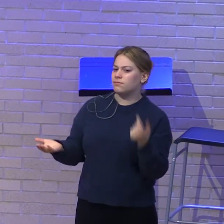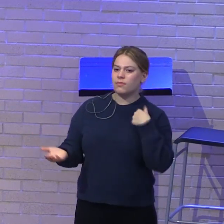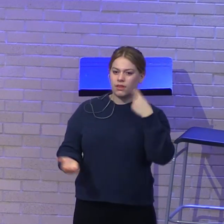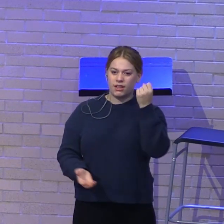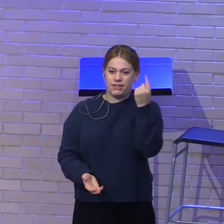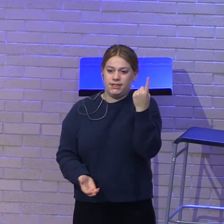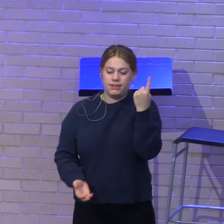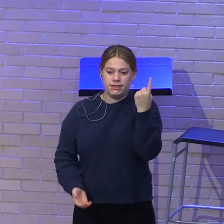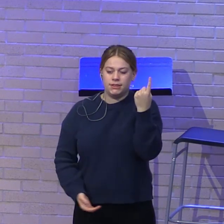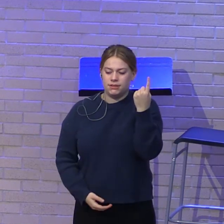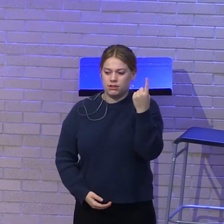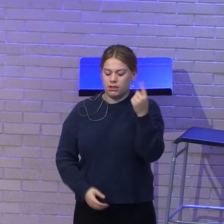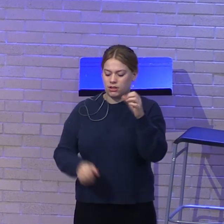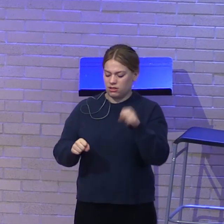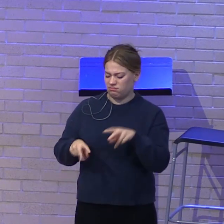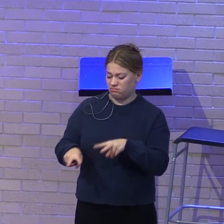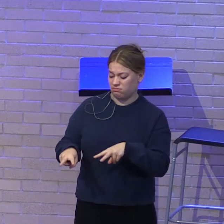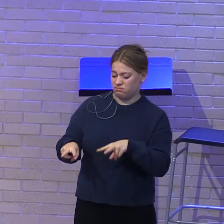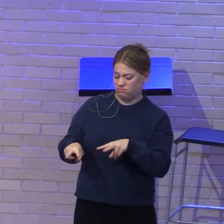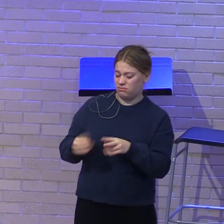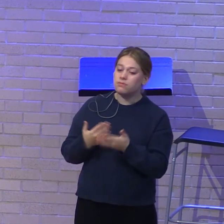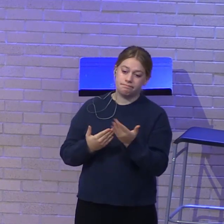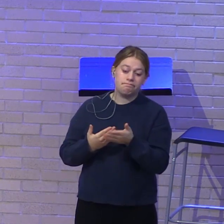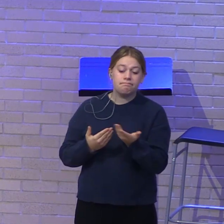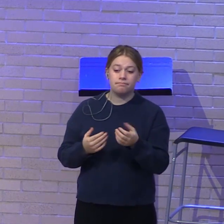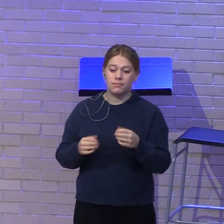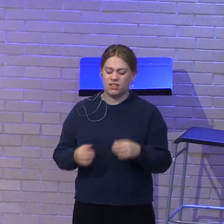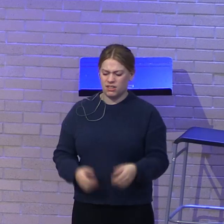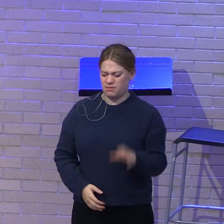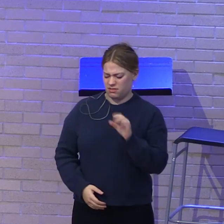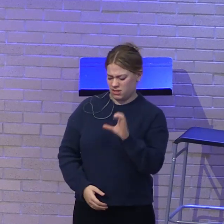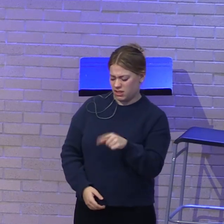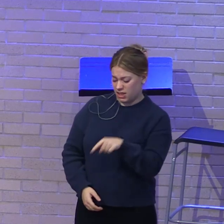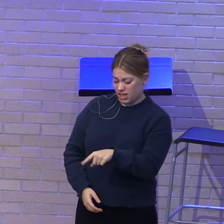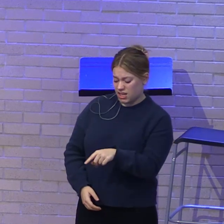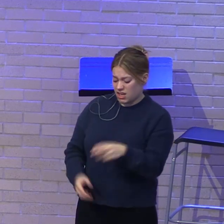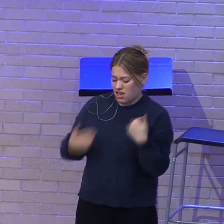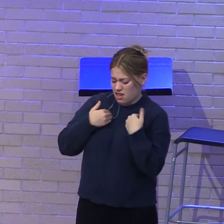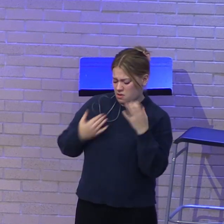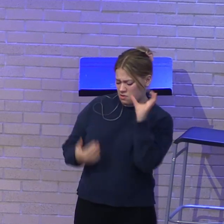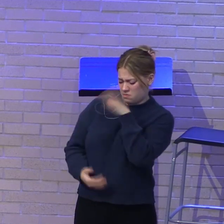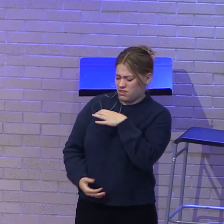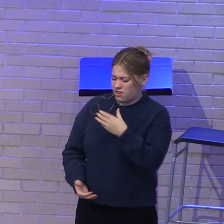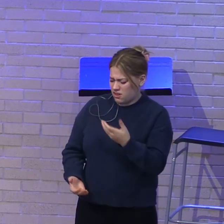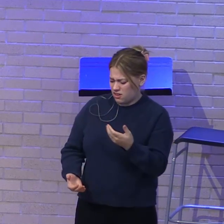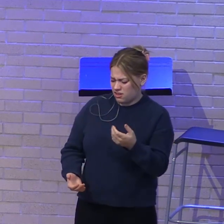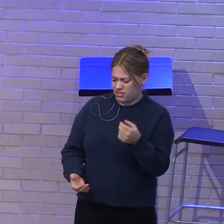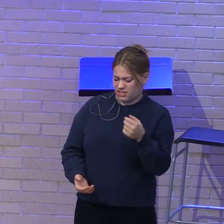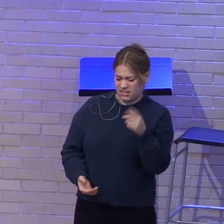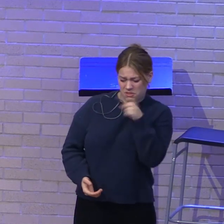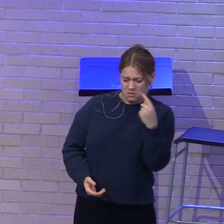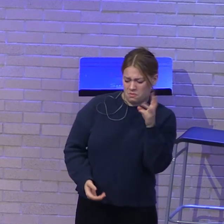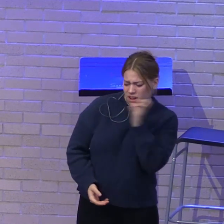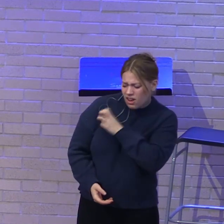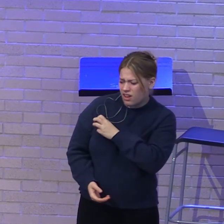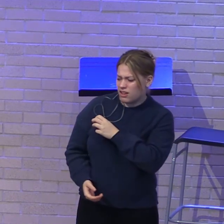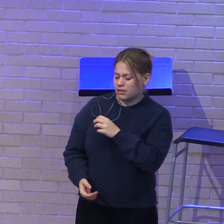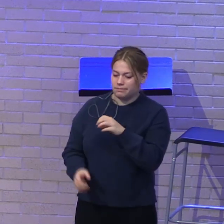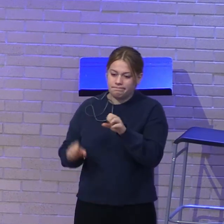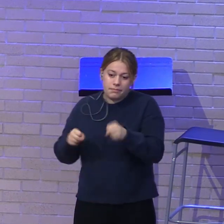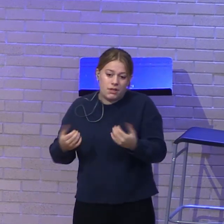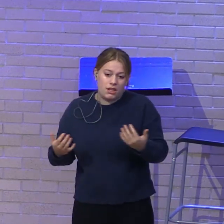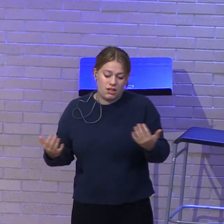be easy to look down on animals that are a bit stranger or a bit weirder looking, or to be afraid of